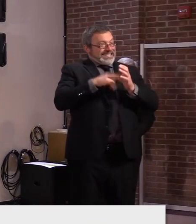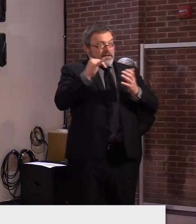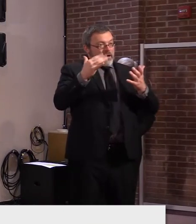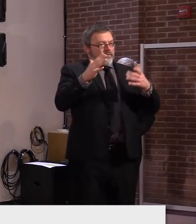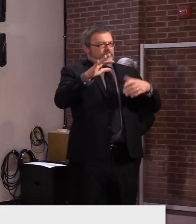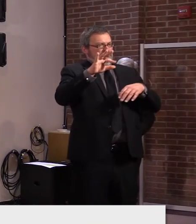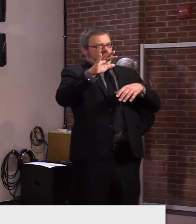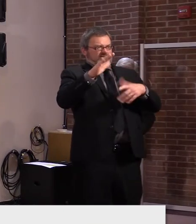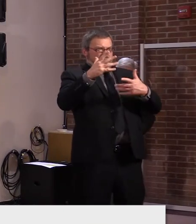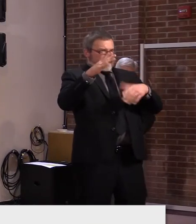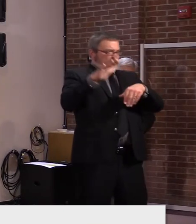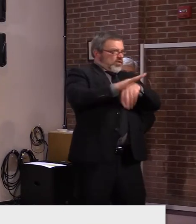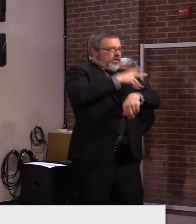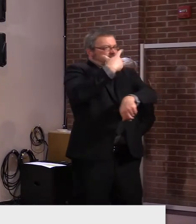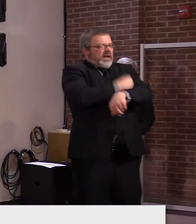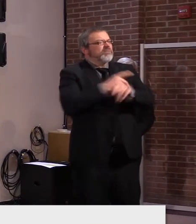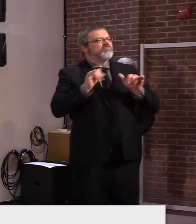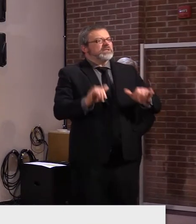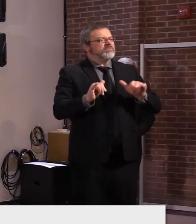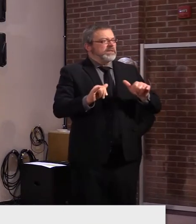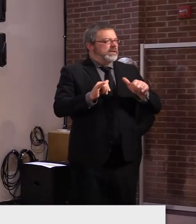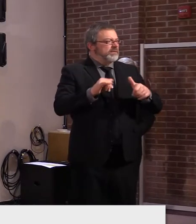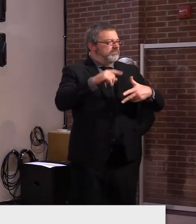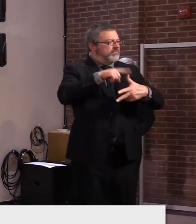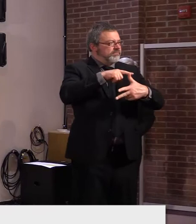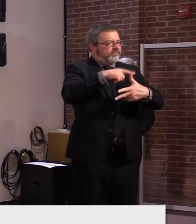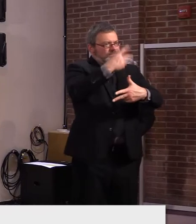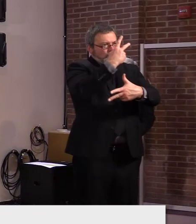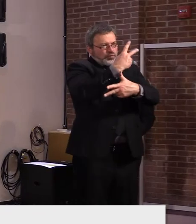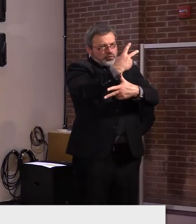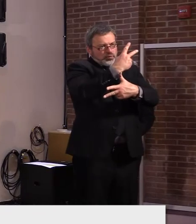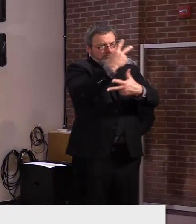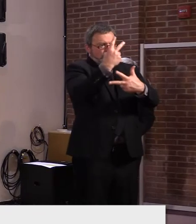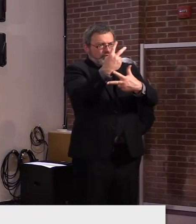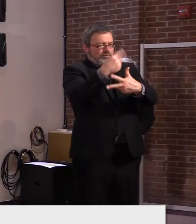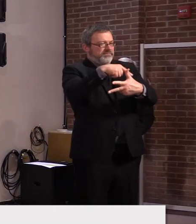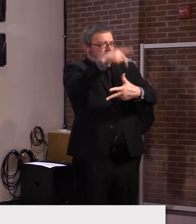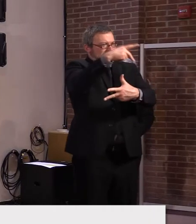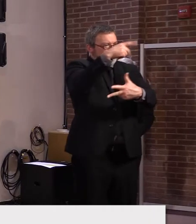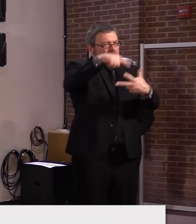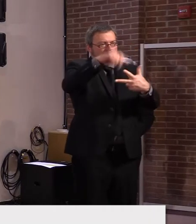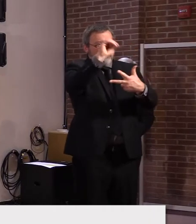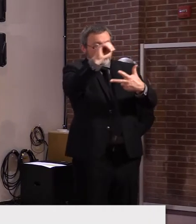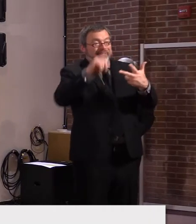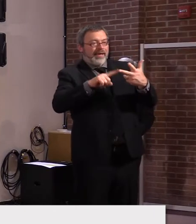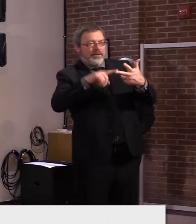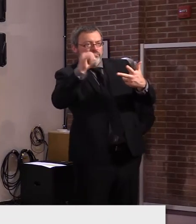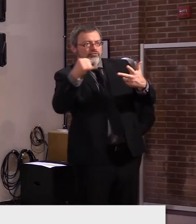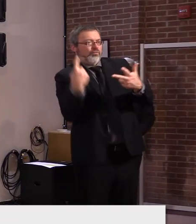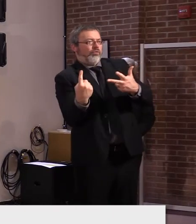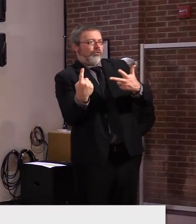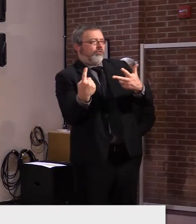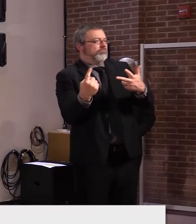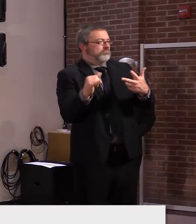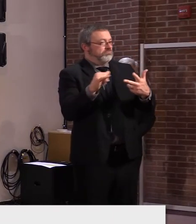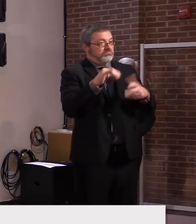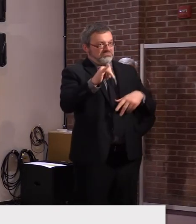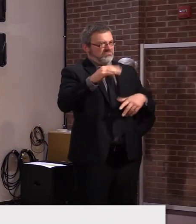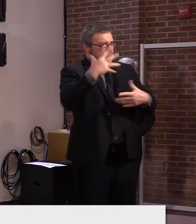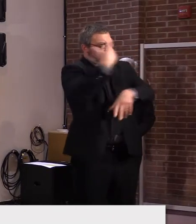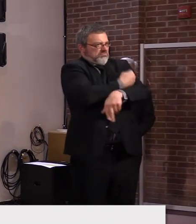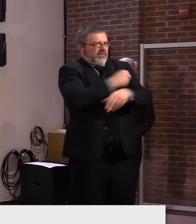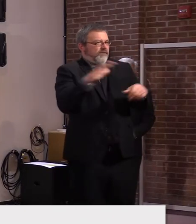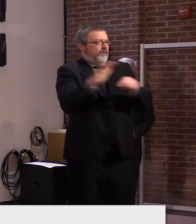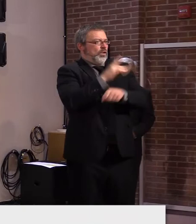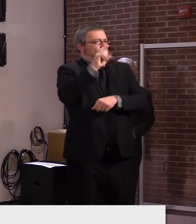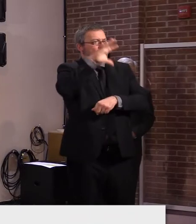be two doses of Pfizer, two doses of Moderna, or one dose of Johnson & Johnson. So we're not going to say that you're no